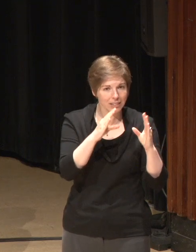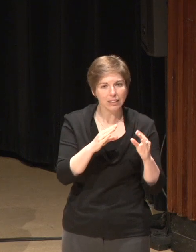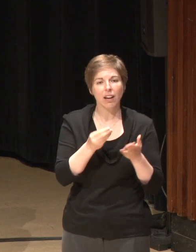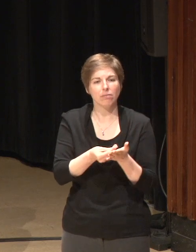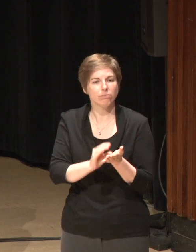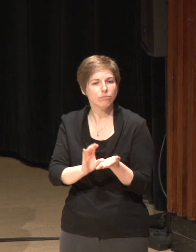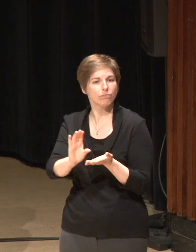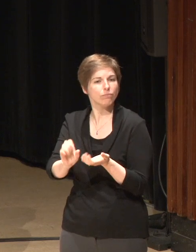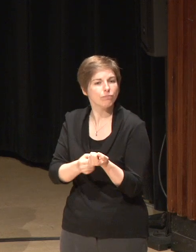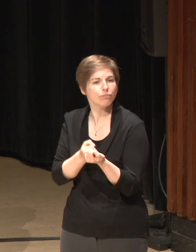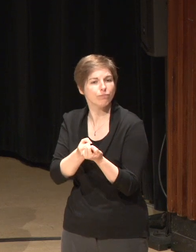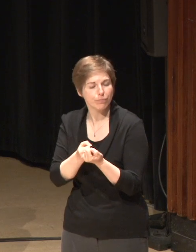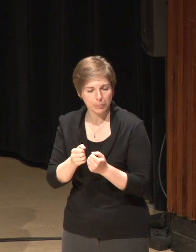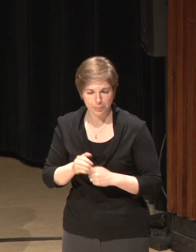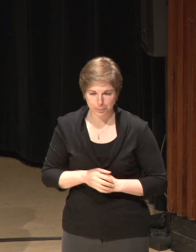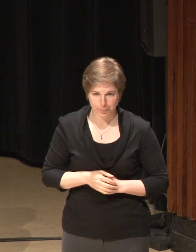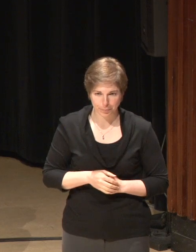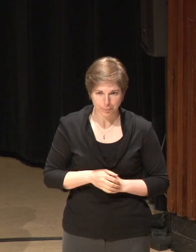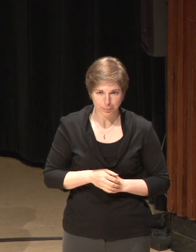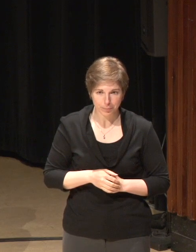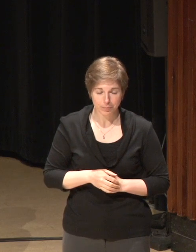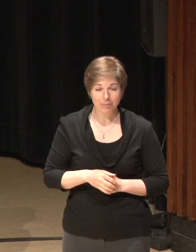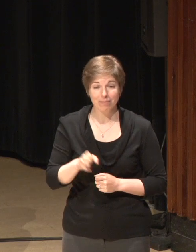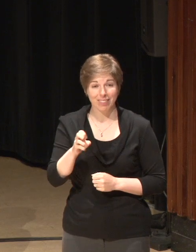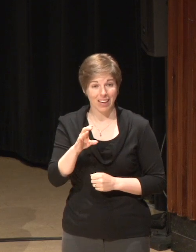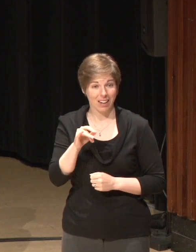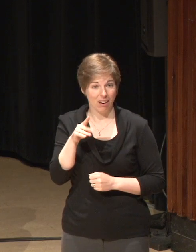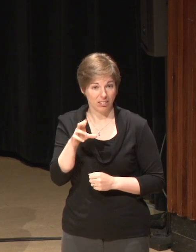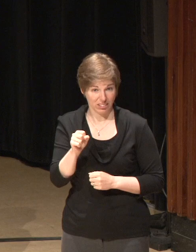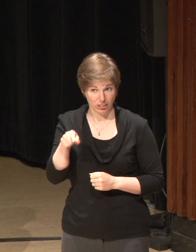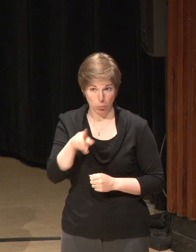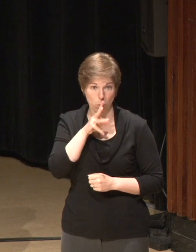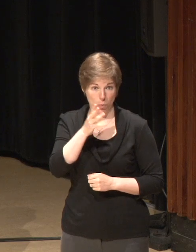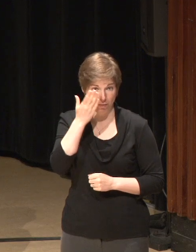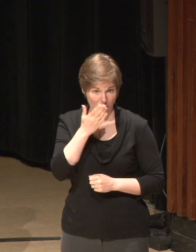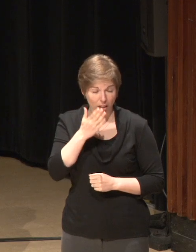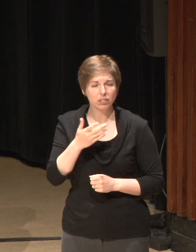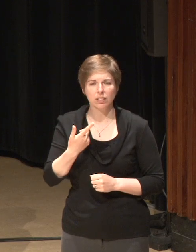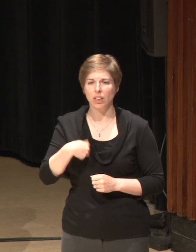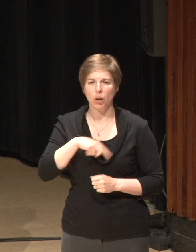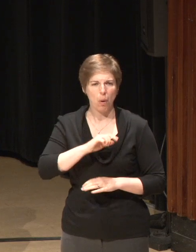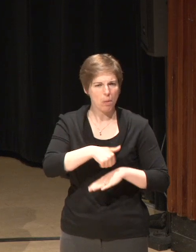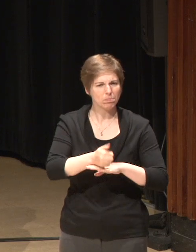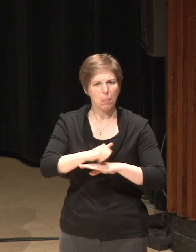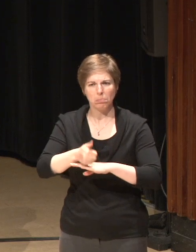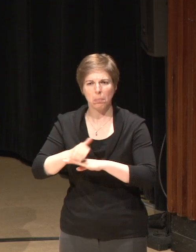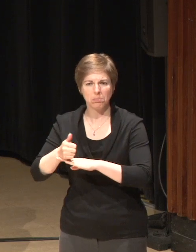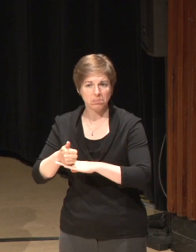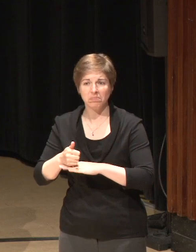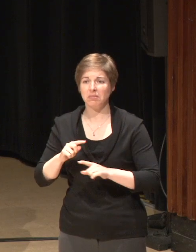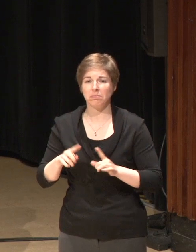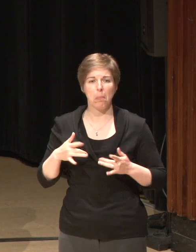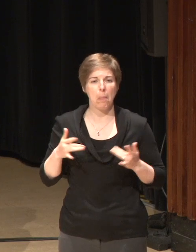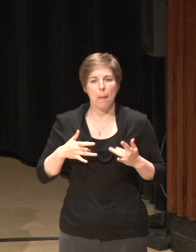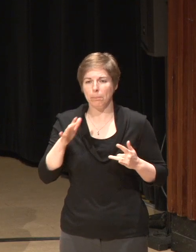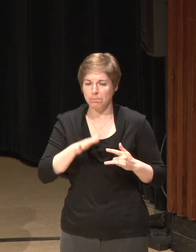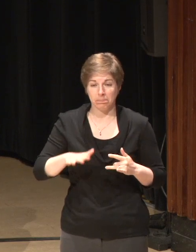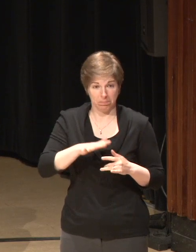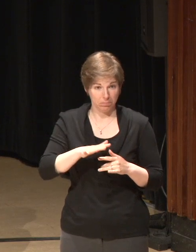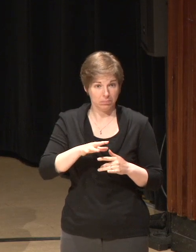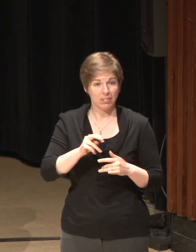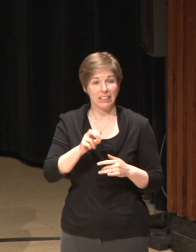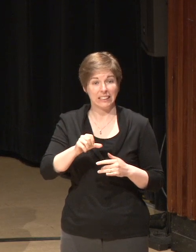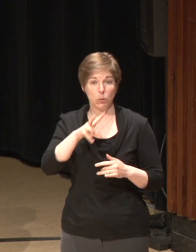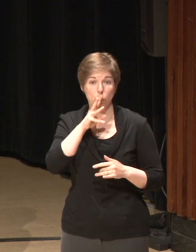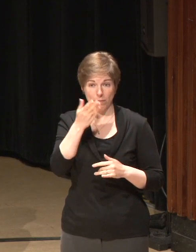NSCC Waterfront Campus instituted many social ventures on campus and around the world.